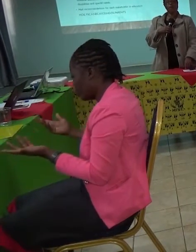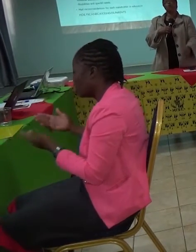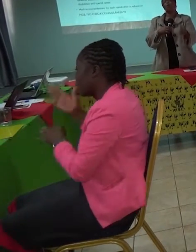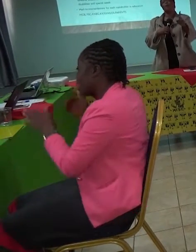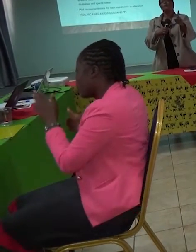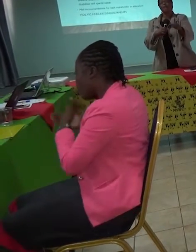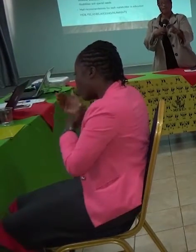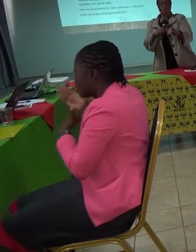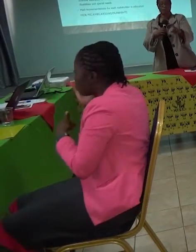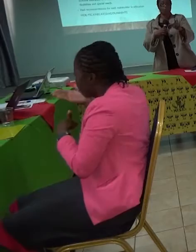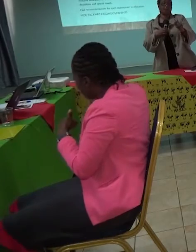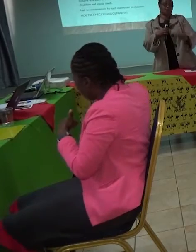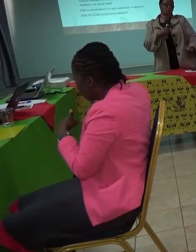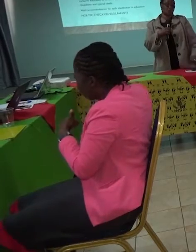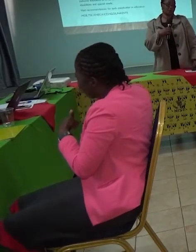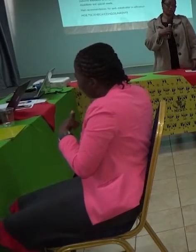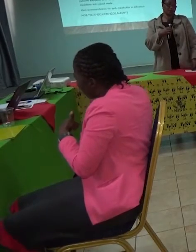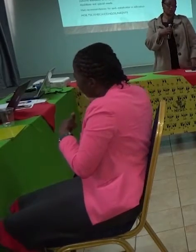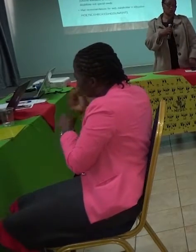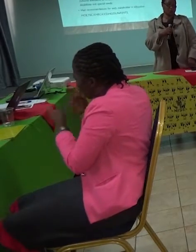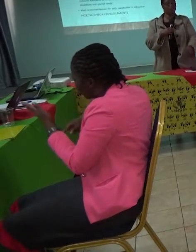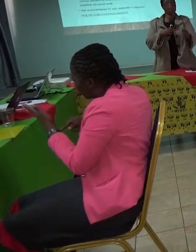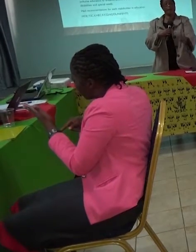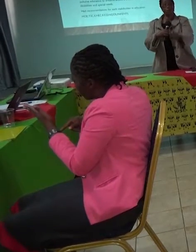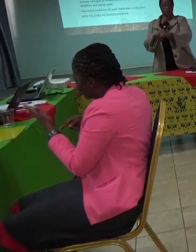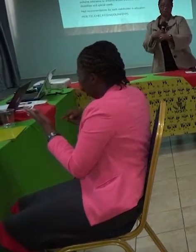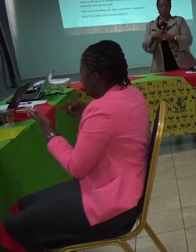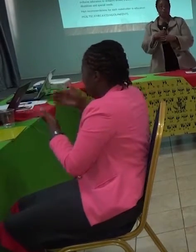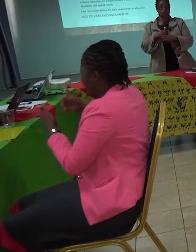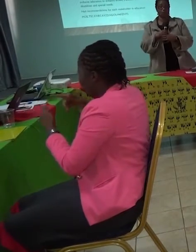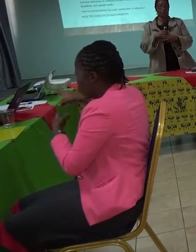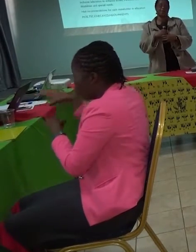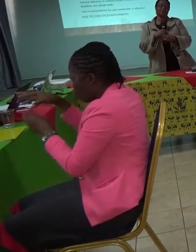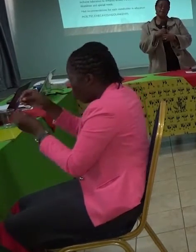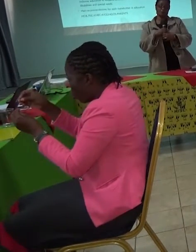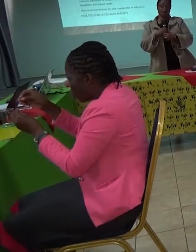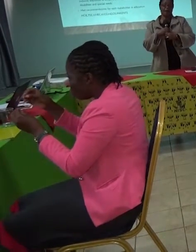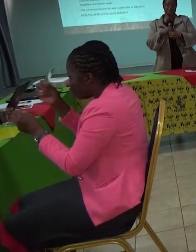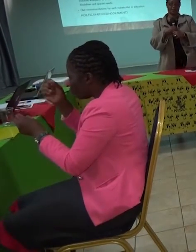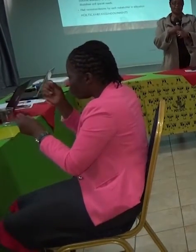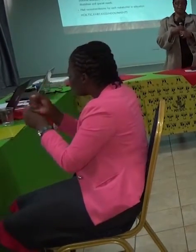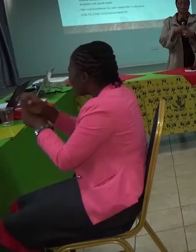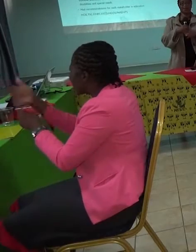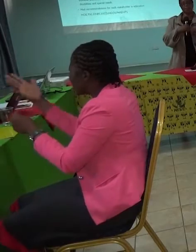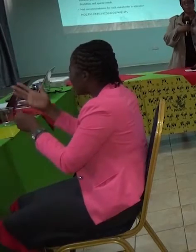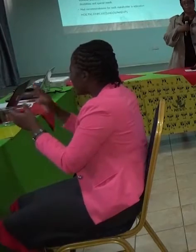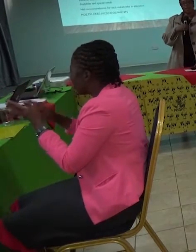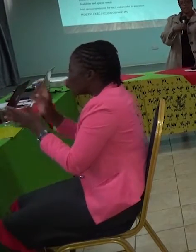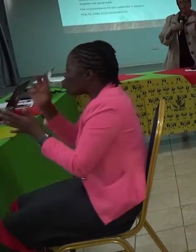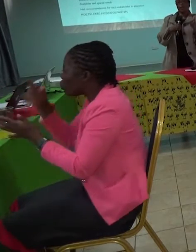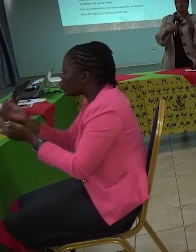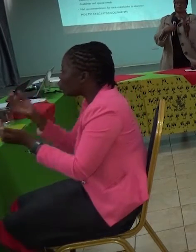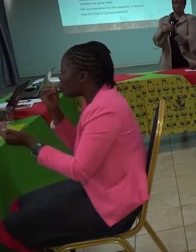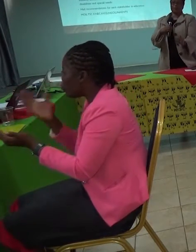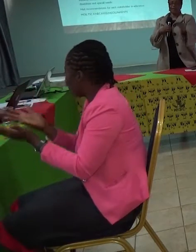up, she woke up very early to go to the neighbor to look for something to eat. I go back to inclusive education. It's about our attitude. It's about